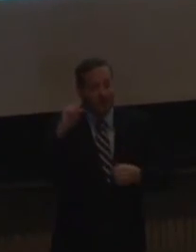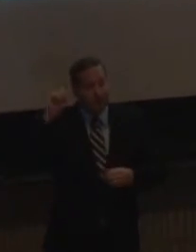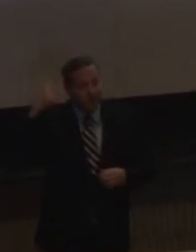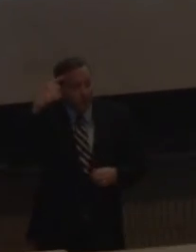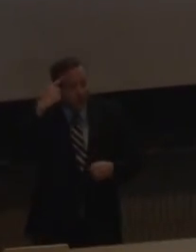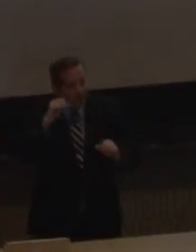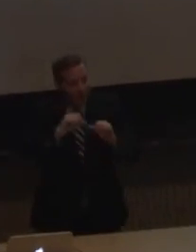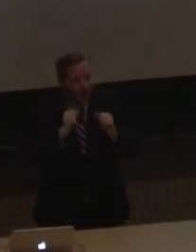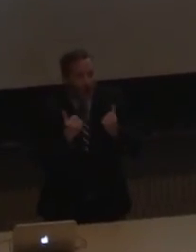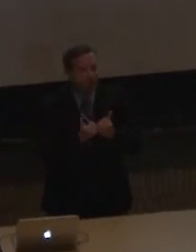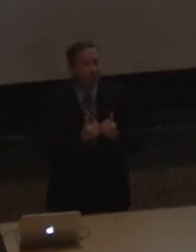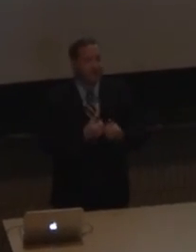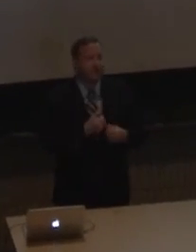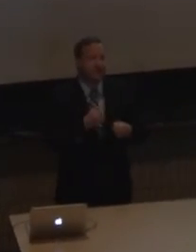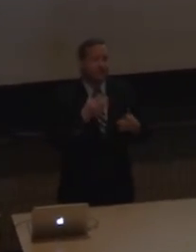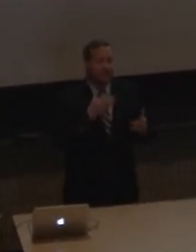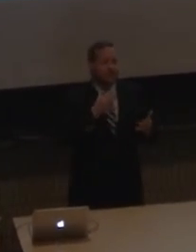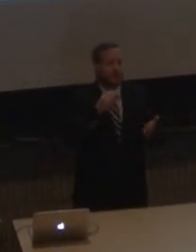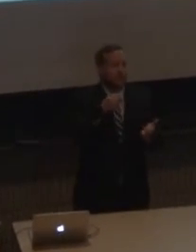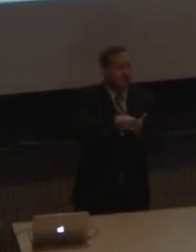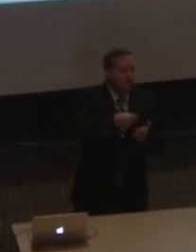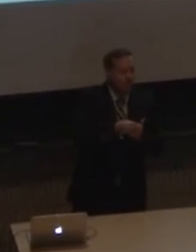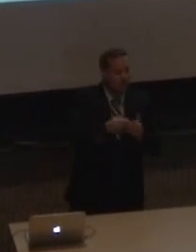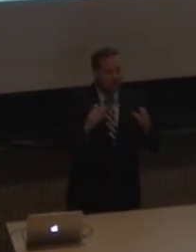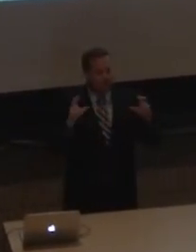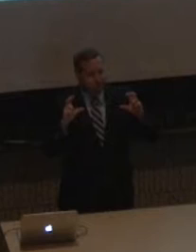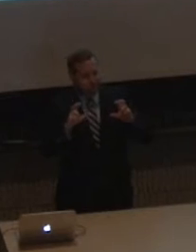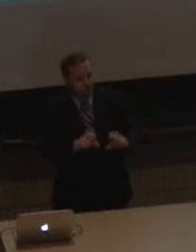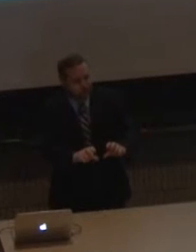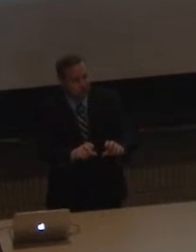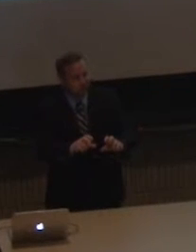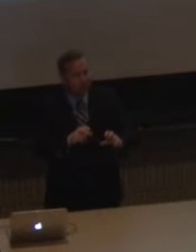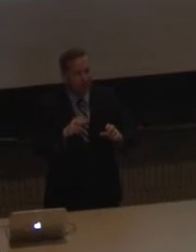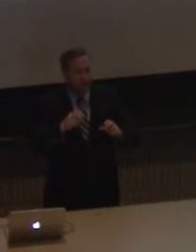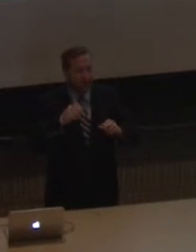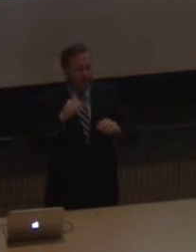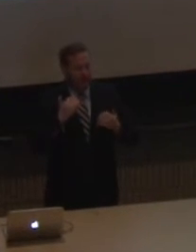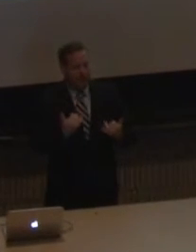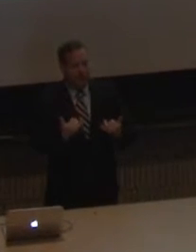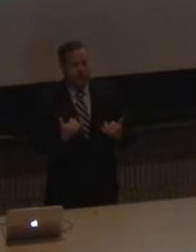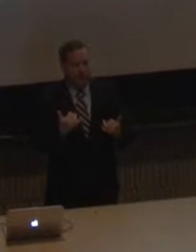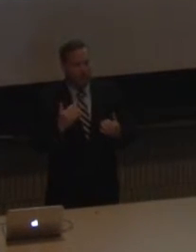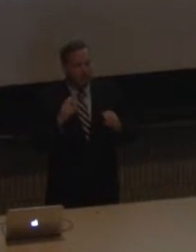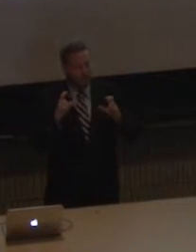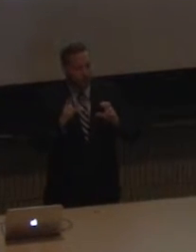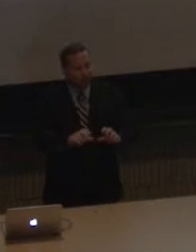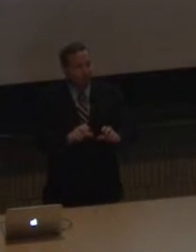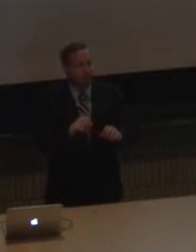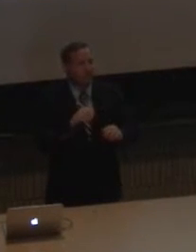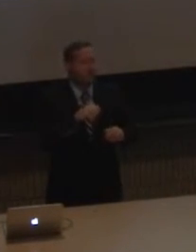There are many, many organizations and governmental agencies who have invested over the years